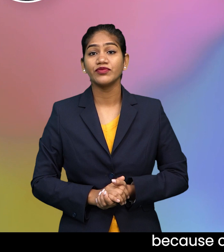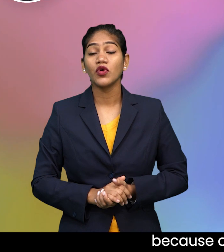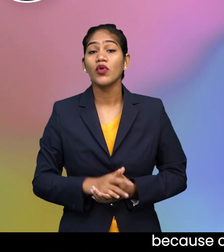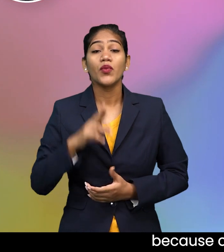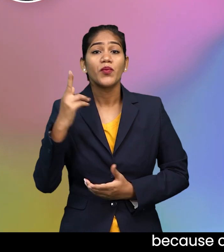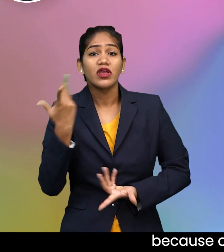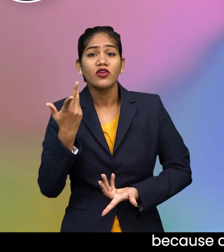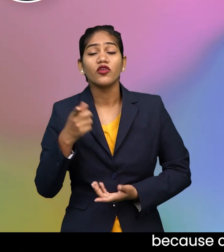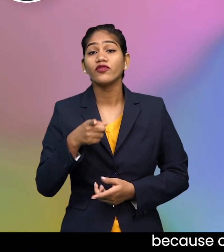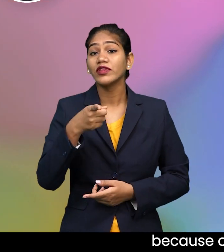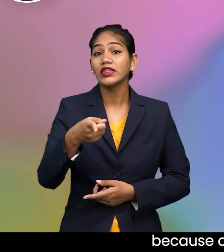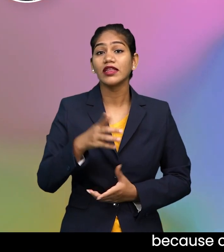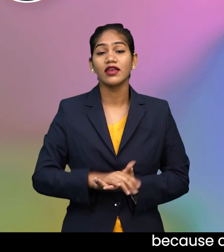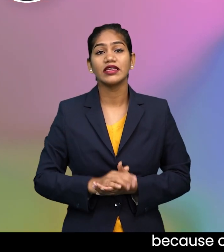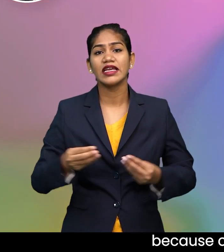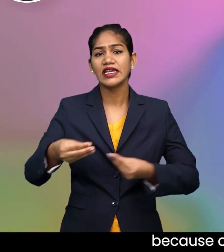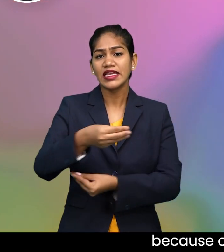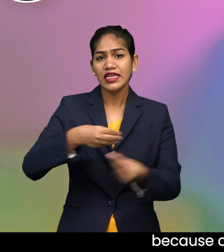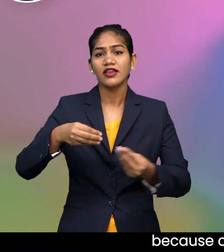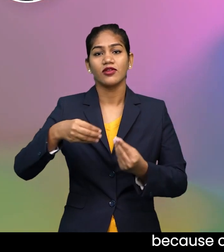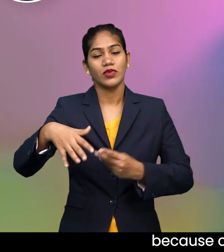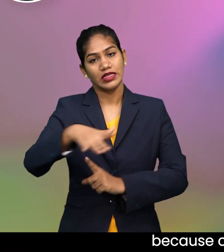because of their economic conditions.